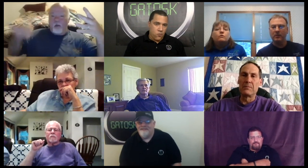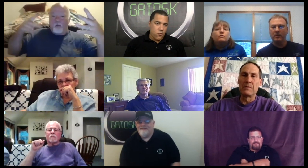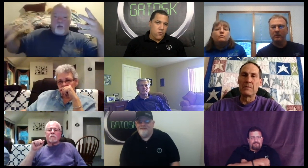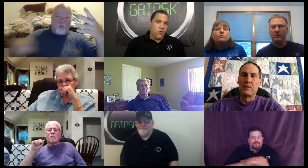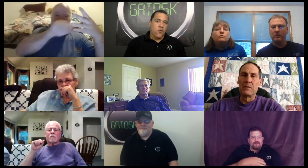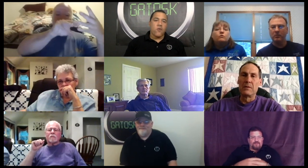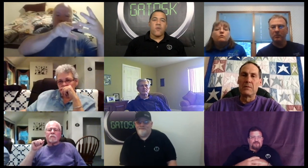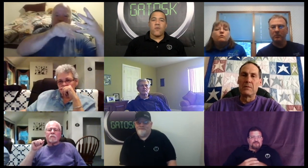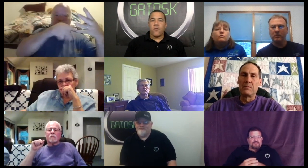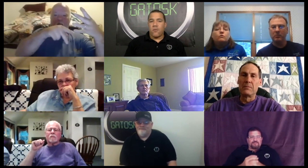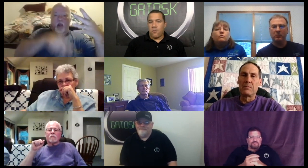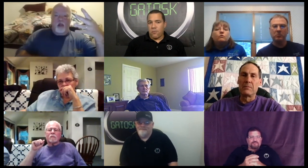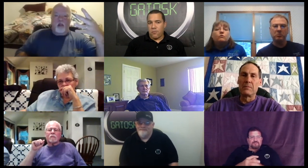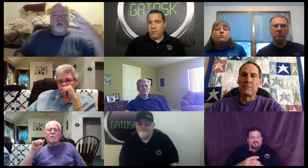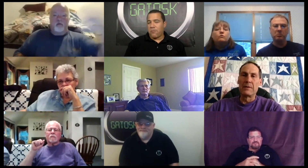Or I could